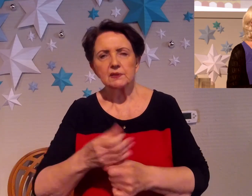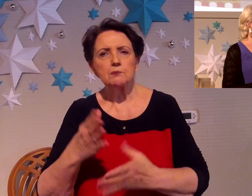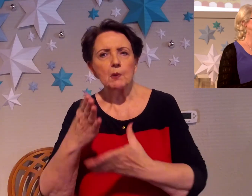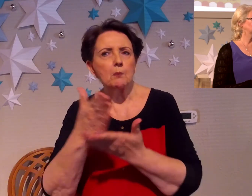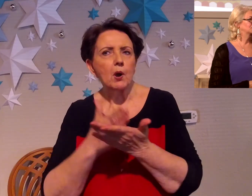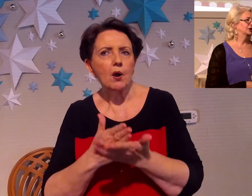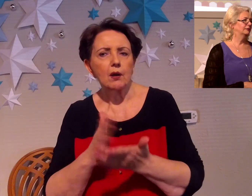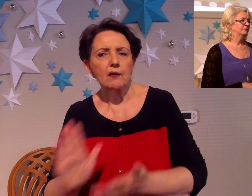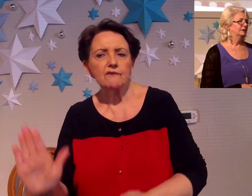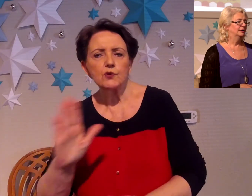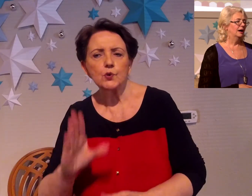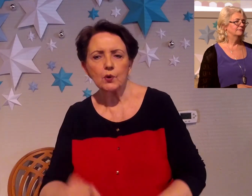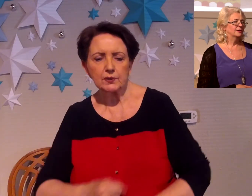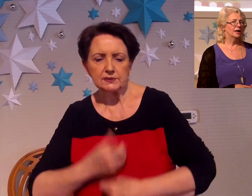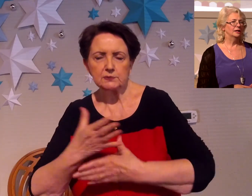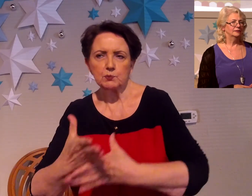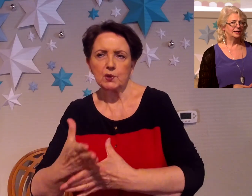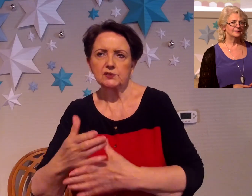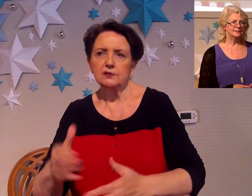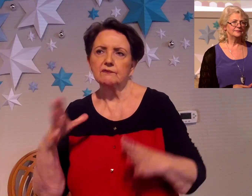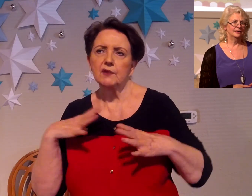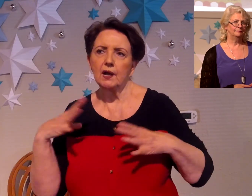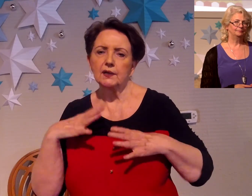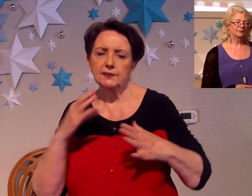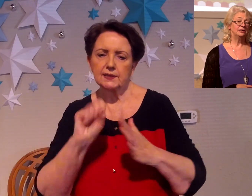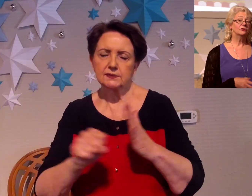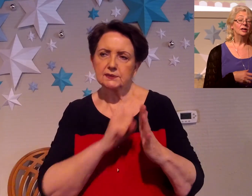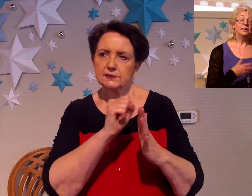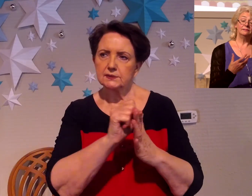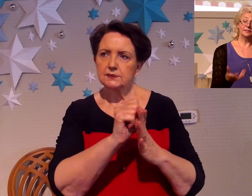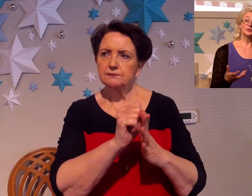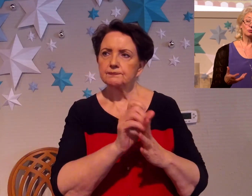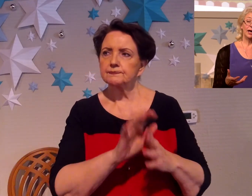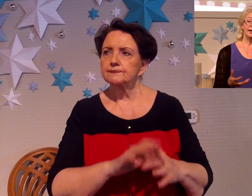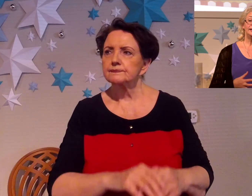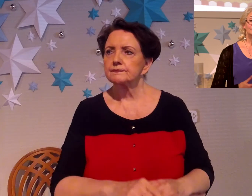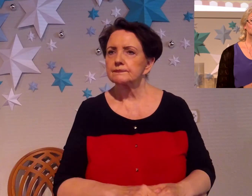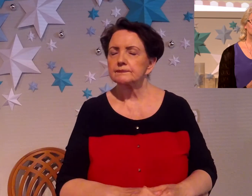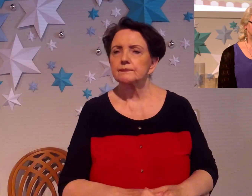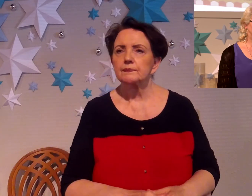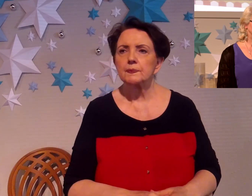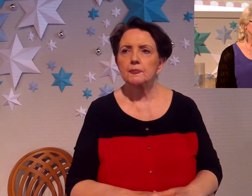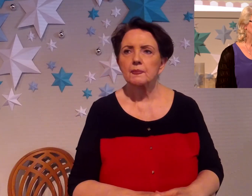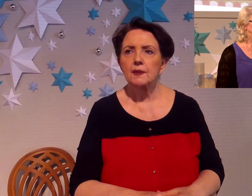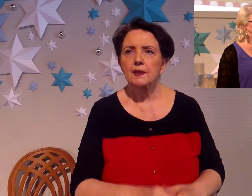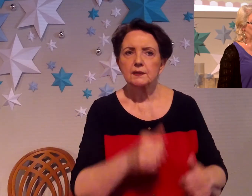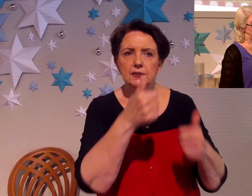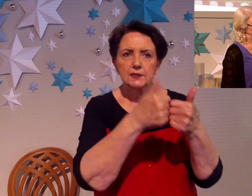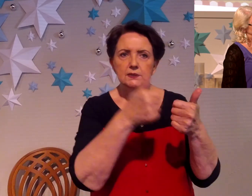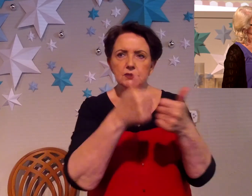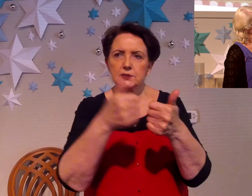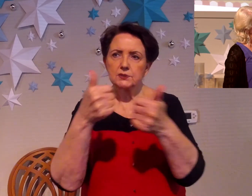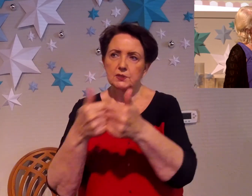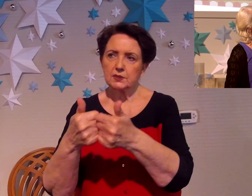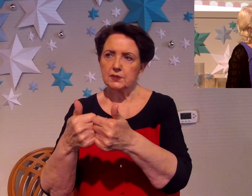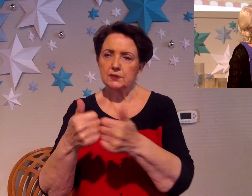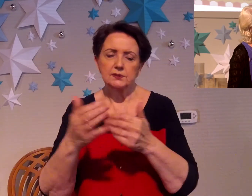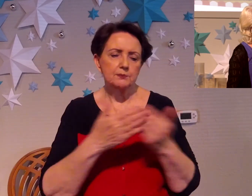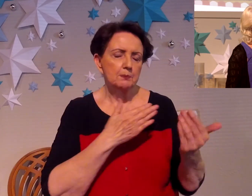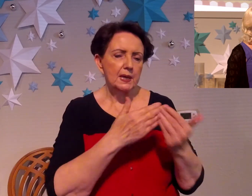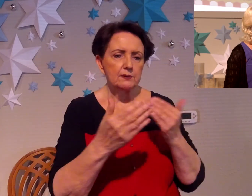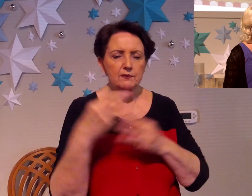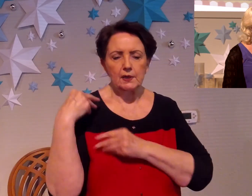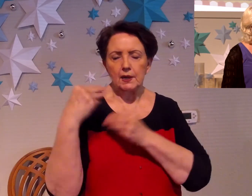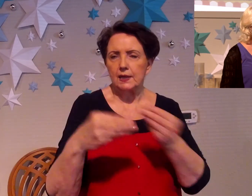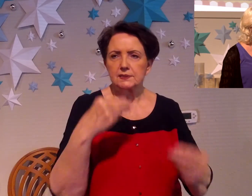of your expression of the holiday season. And in this way, each one of us, regardless of the legacy that